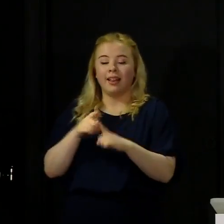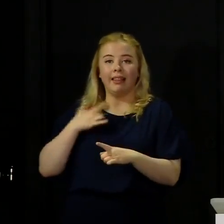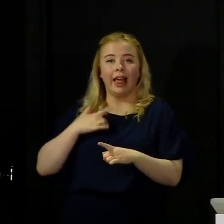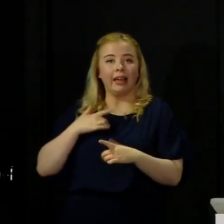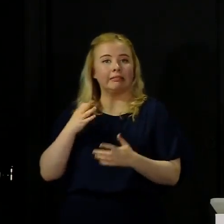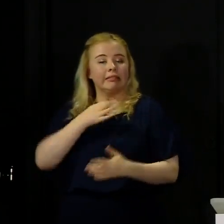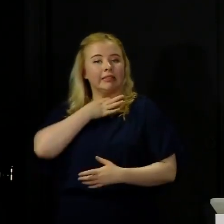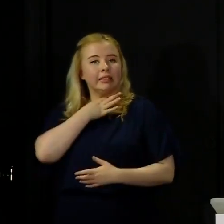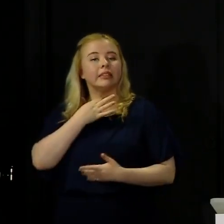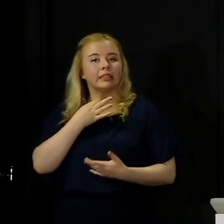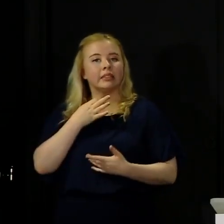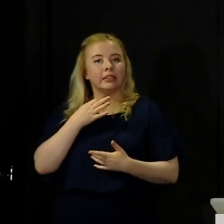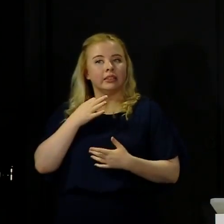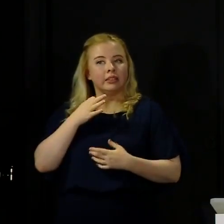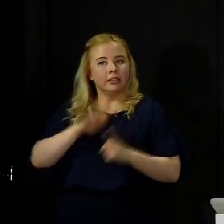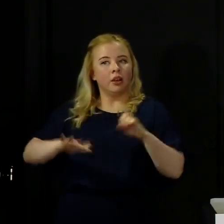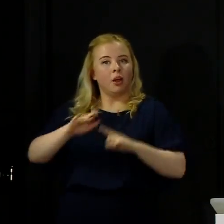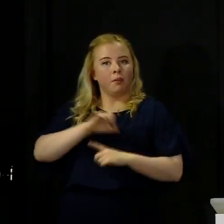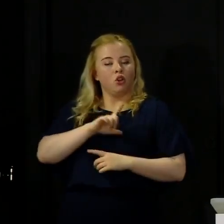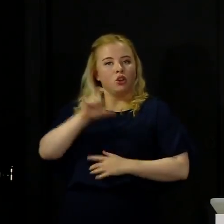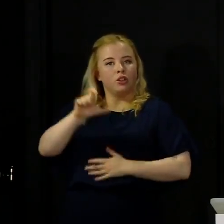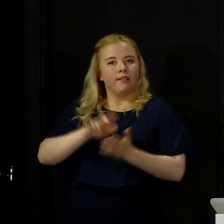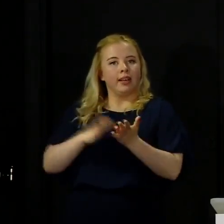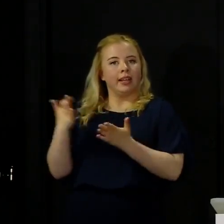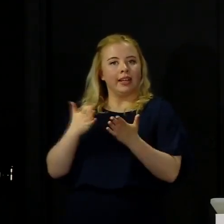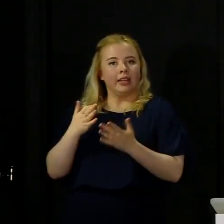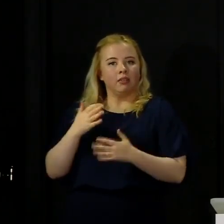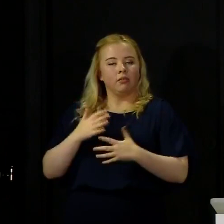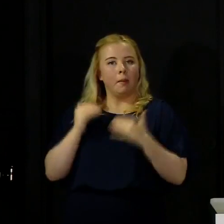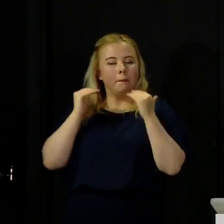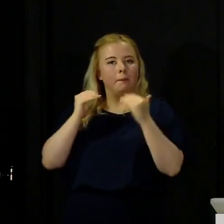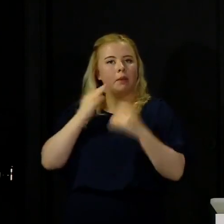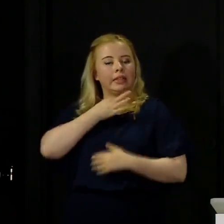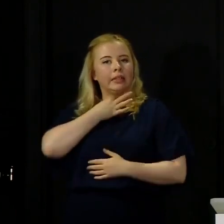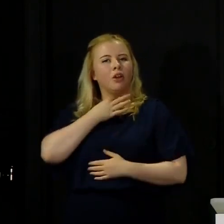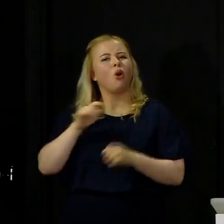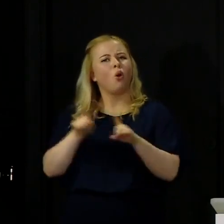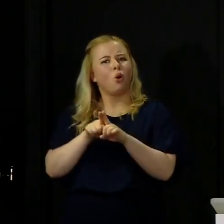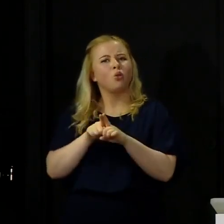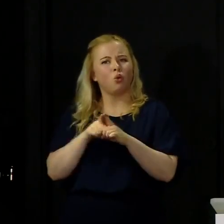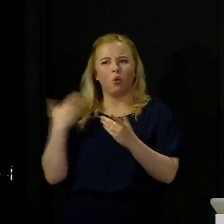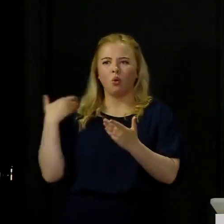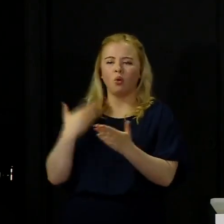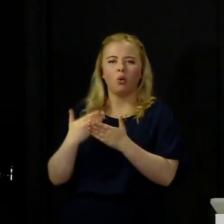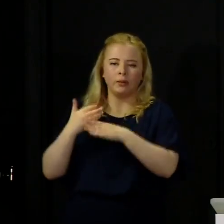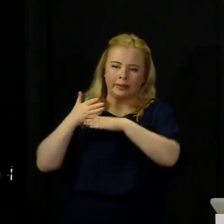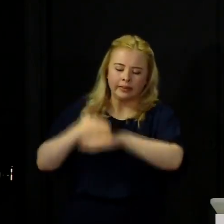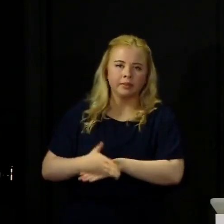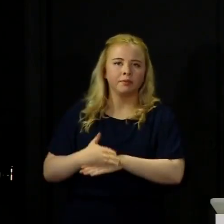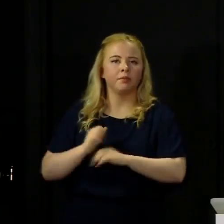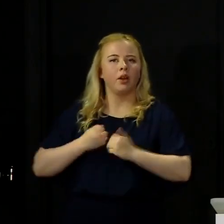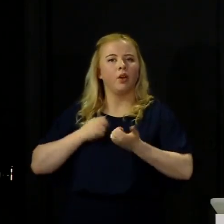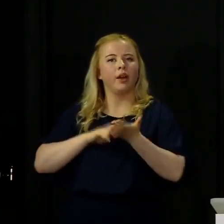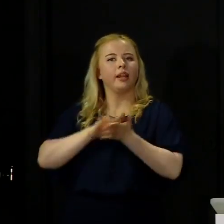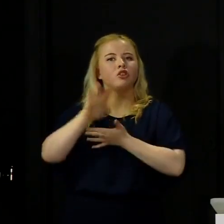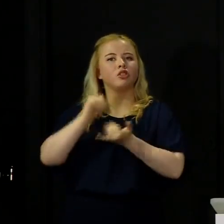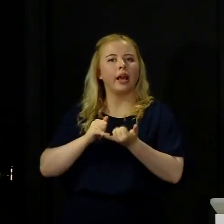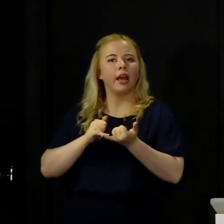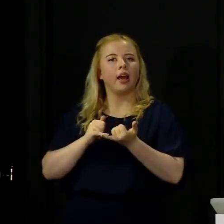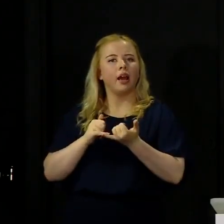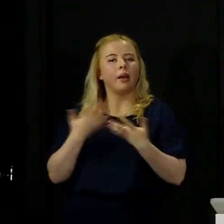the threat we face from the coronavirus. And it potentially undermines all of the hard work that our NHS